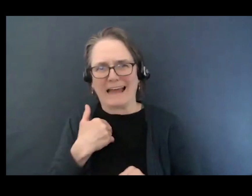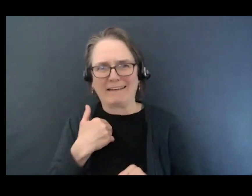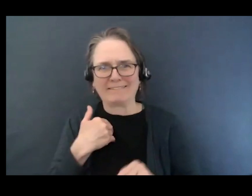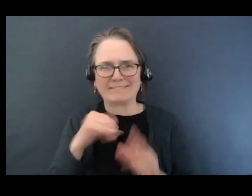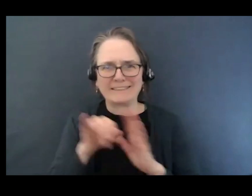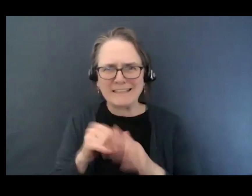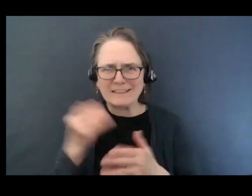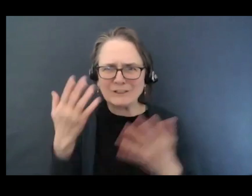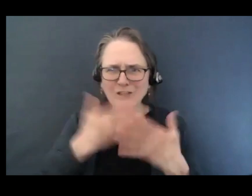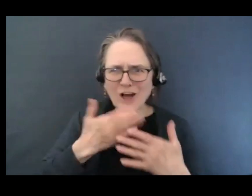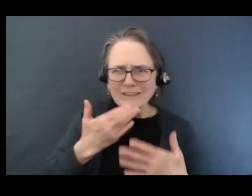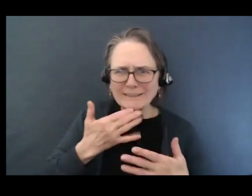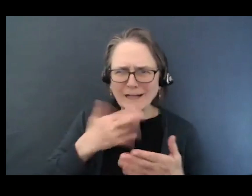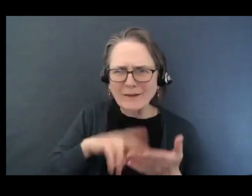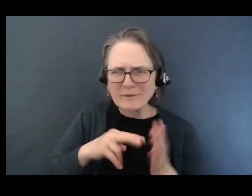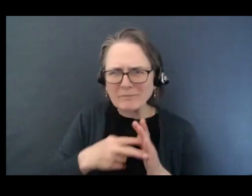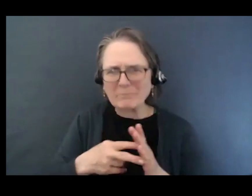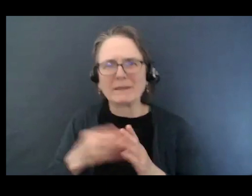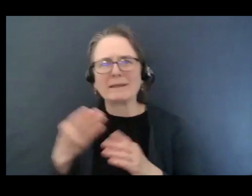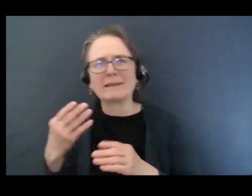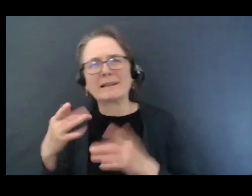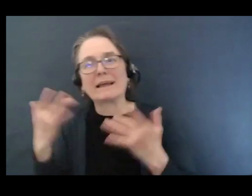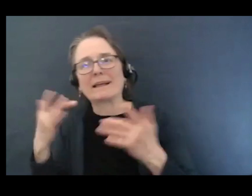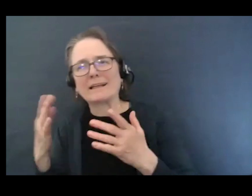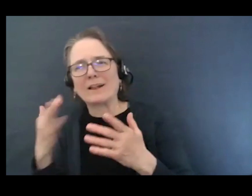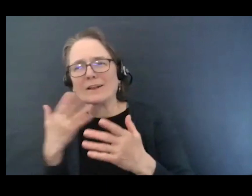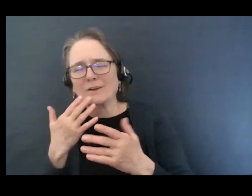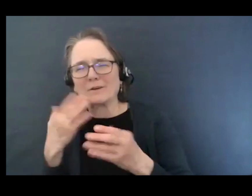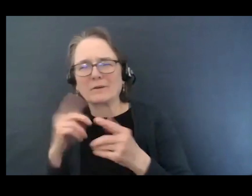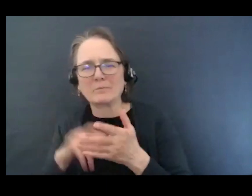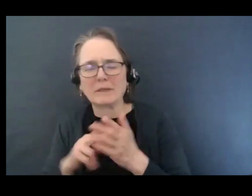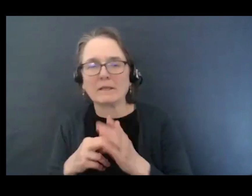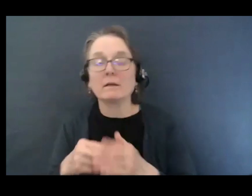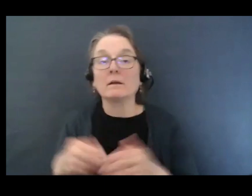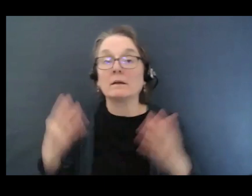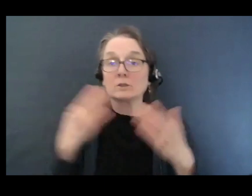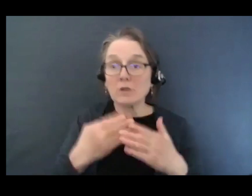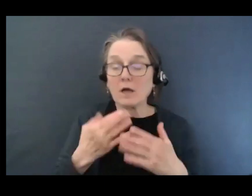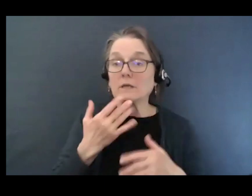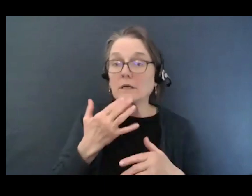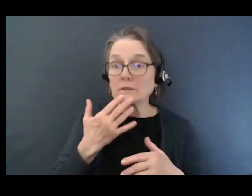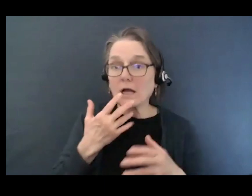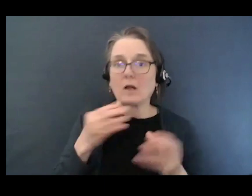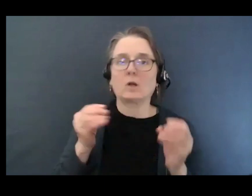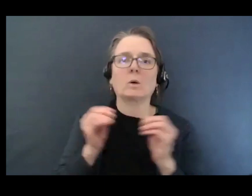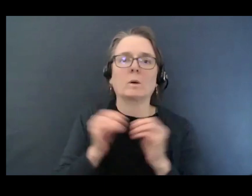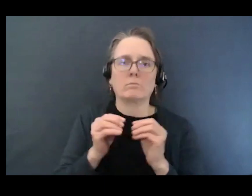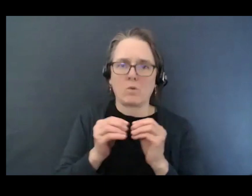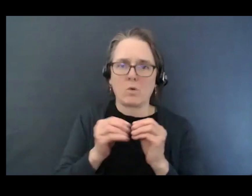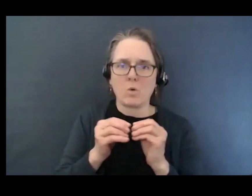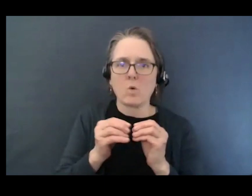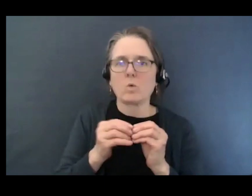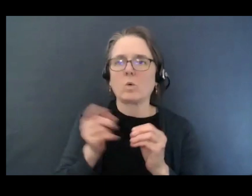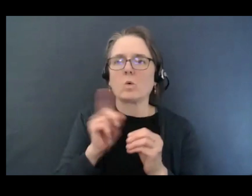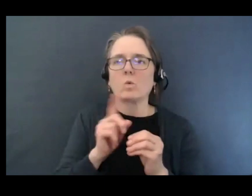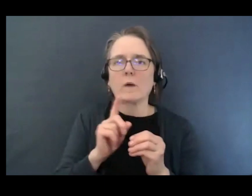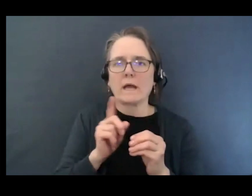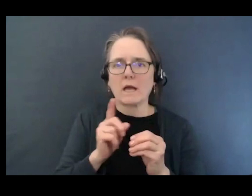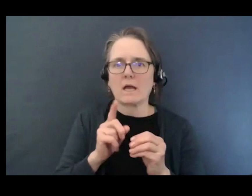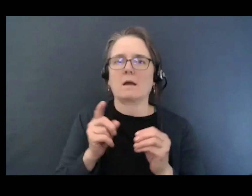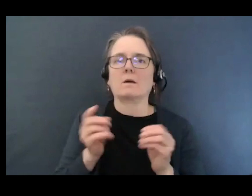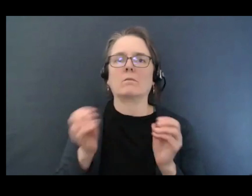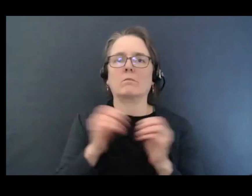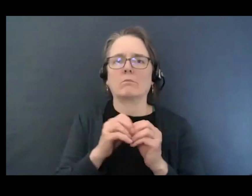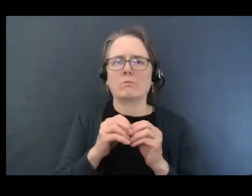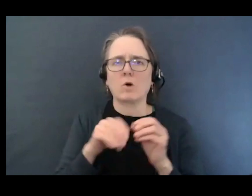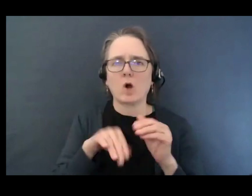more access, and it basically correlates with car ownership and centrality. So obviously people living in the city center